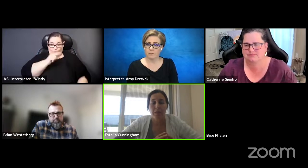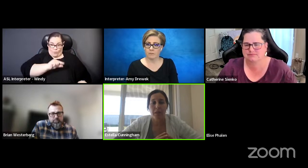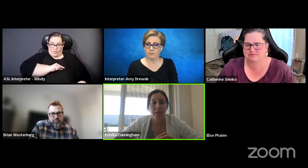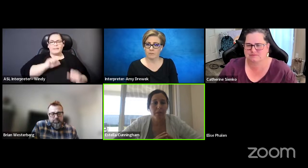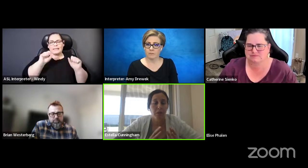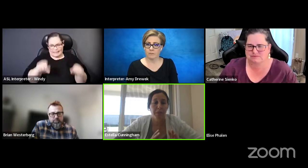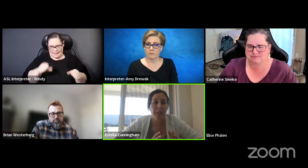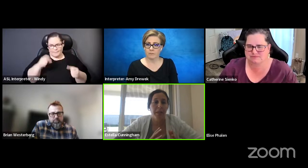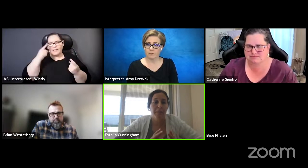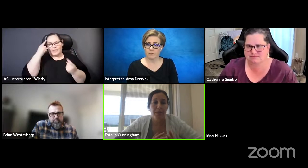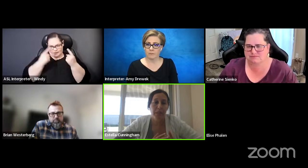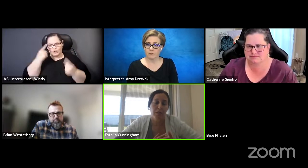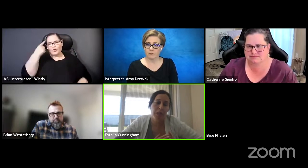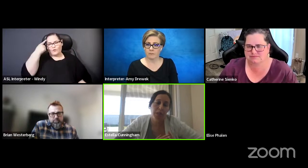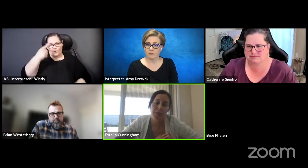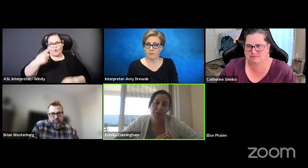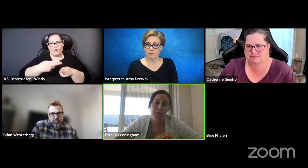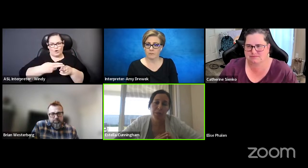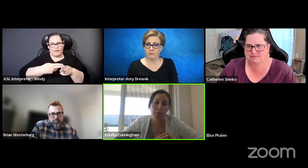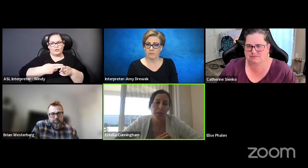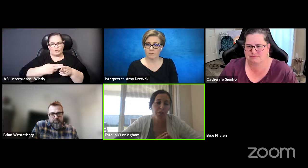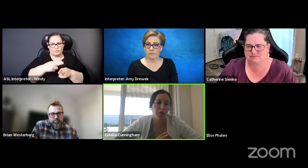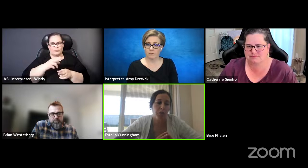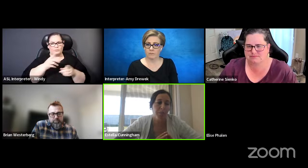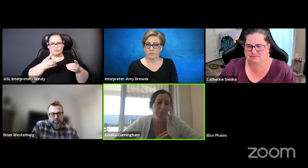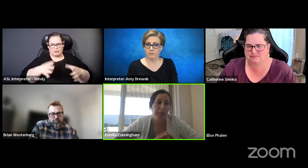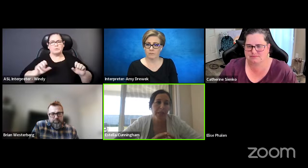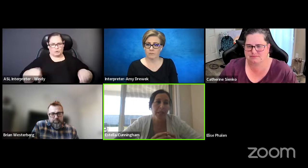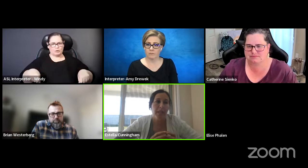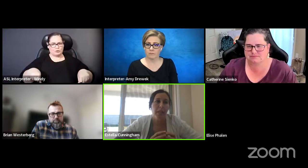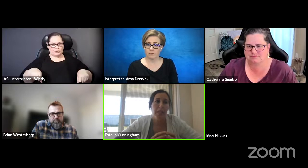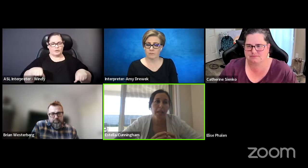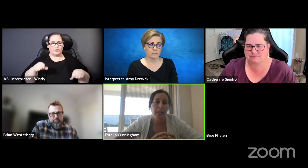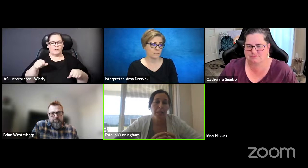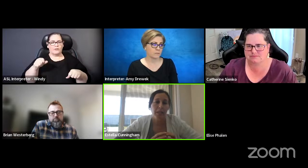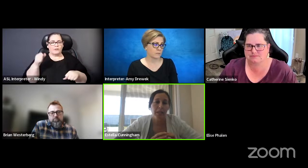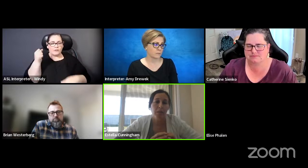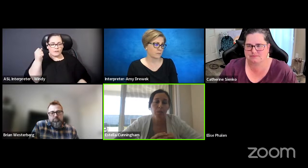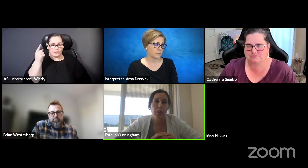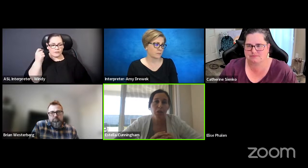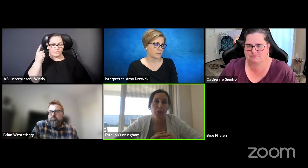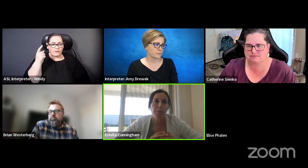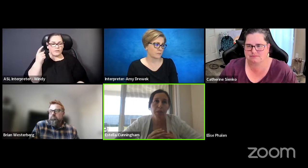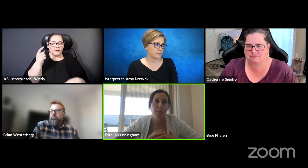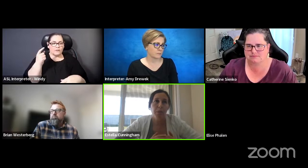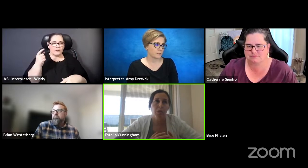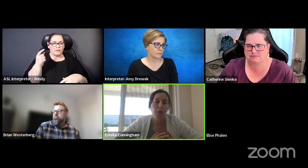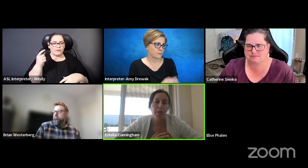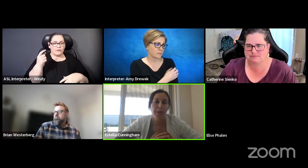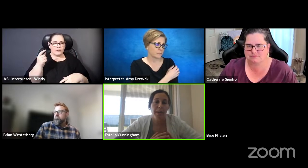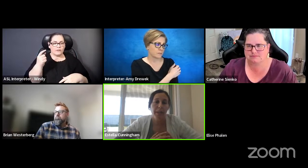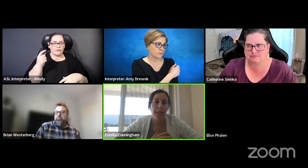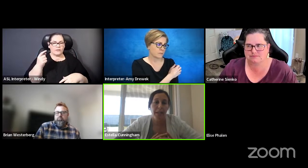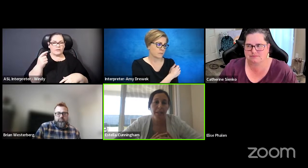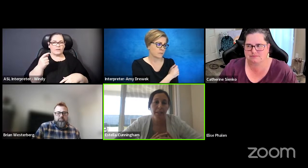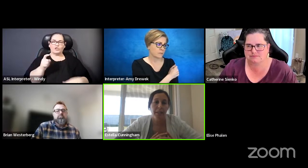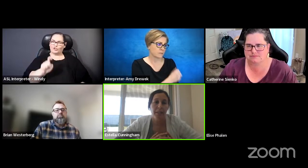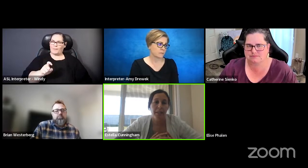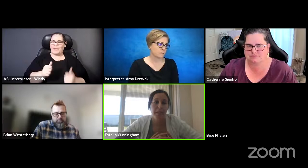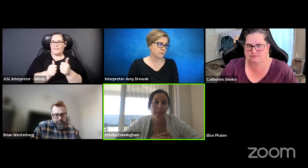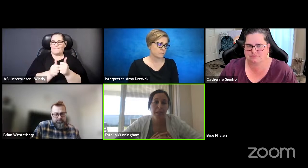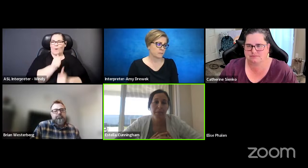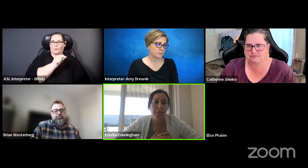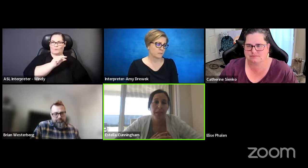and could be up for consideration for interim director, but it really should be your most qualified